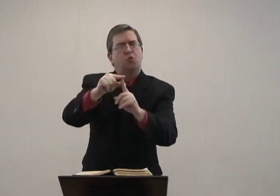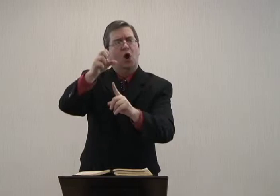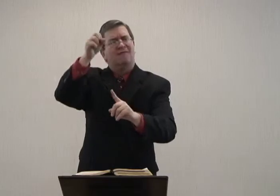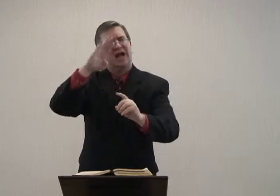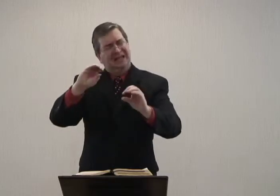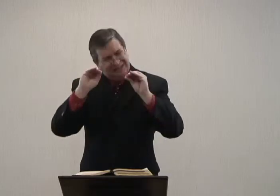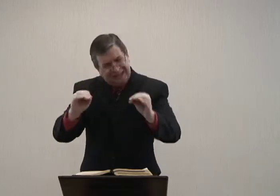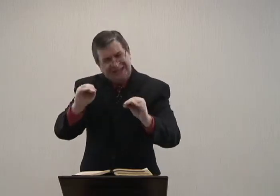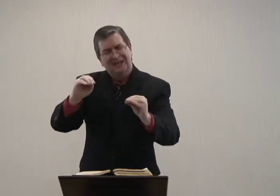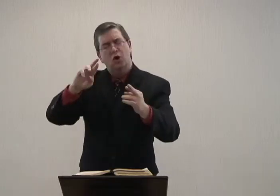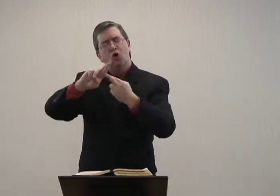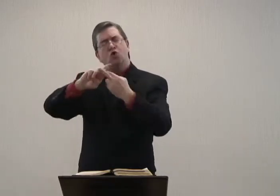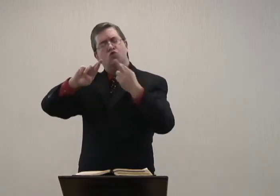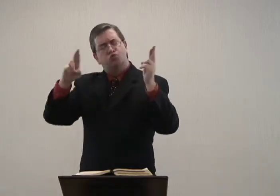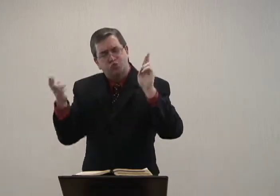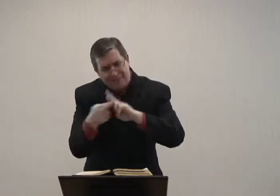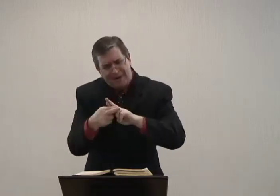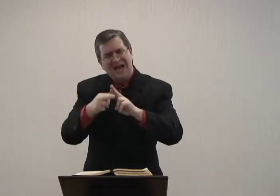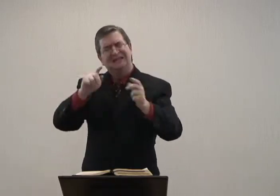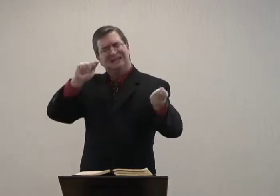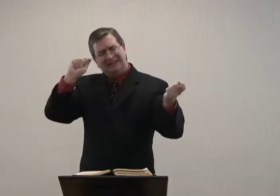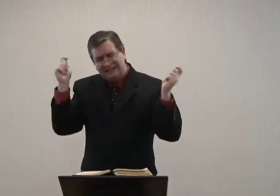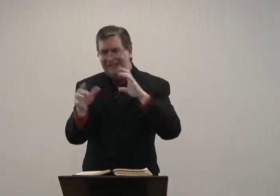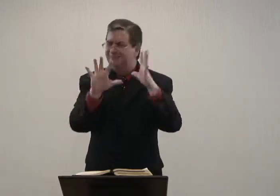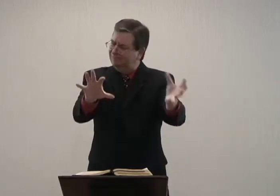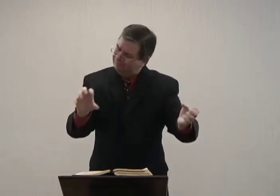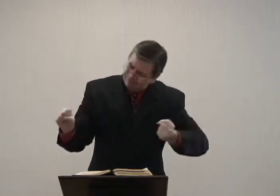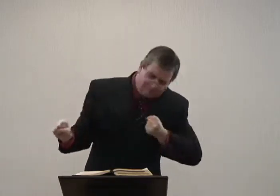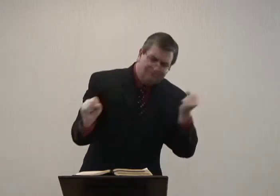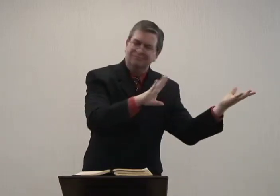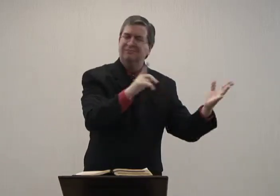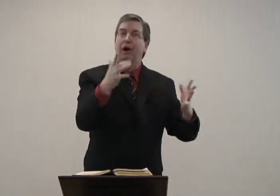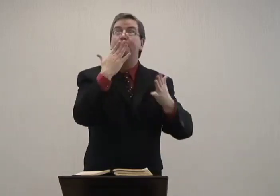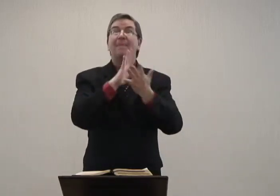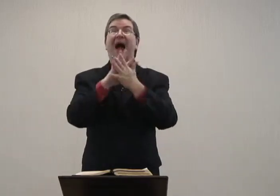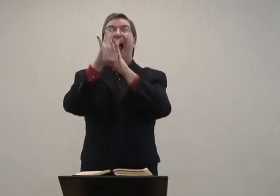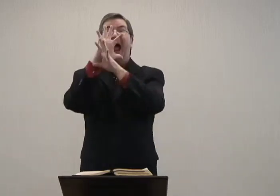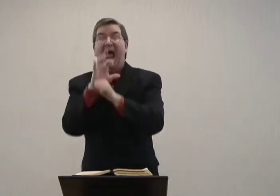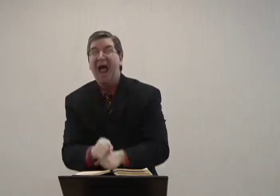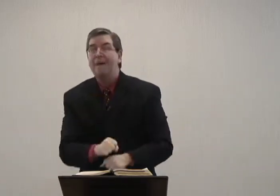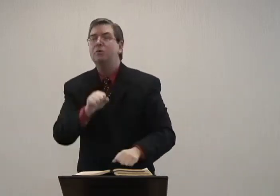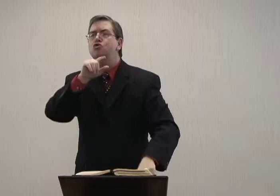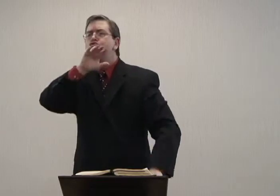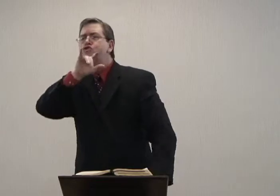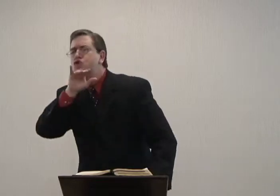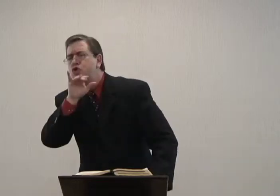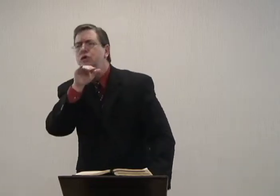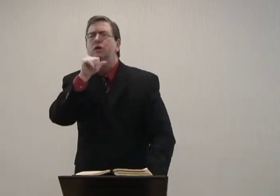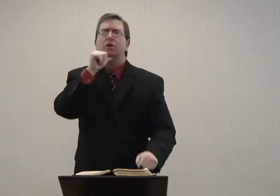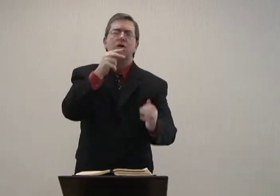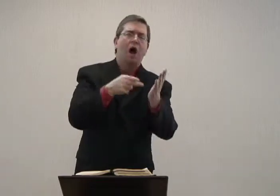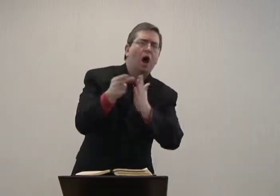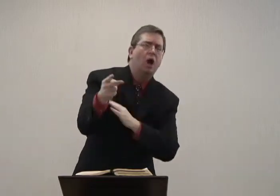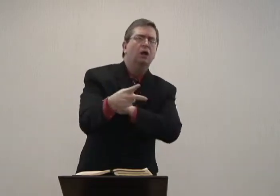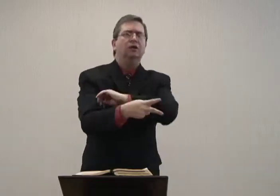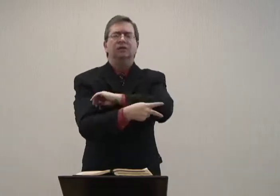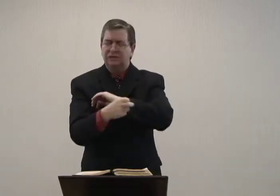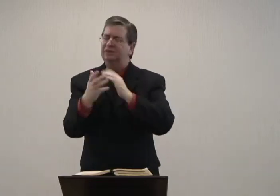what, Says you see, with me, he would tell me they're wrong and teach them and help them repent, stop wrong